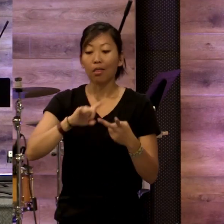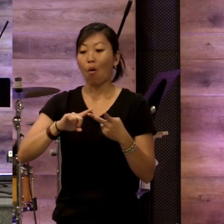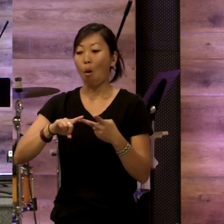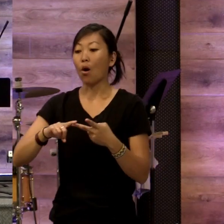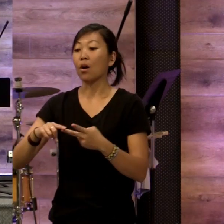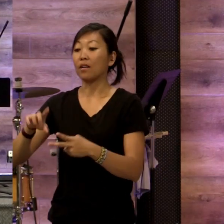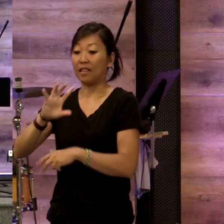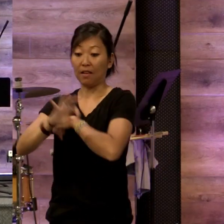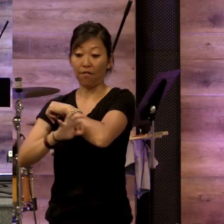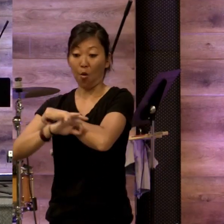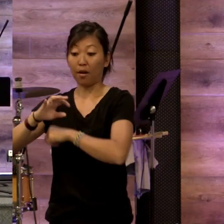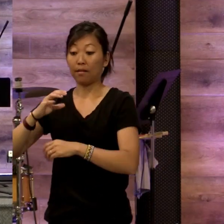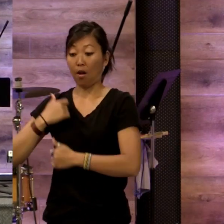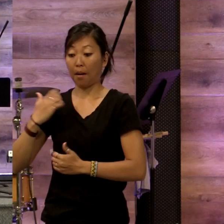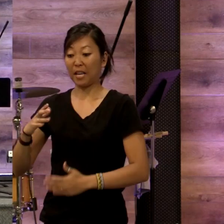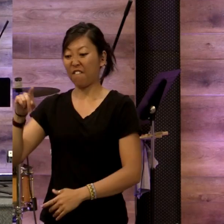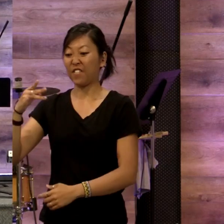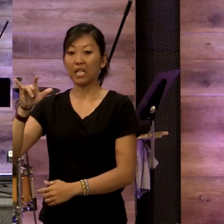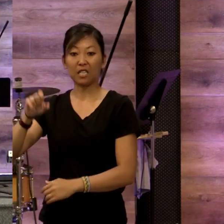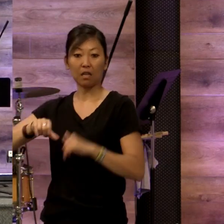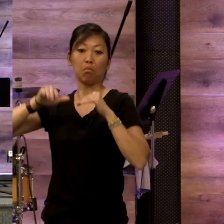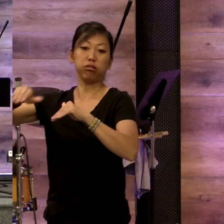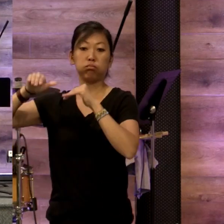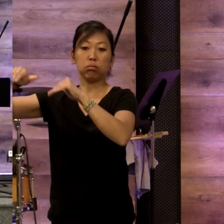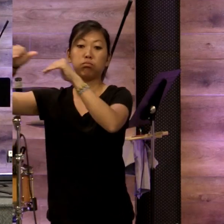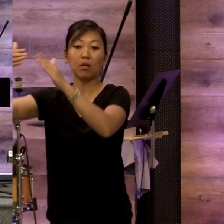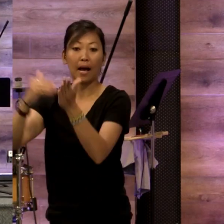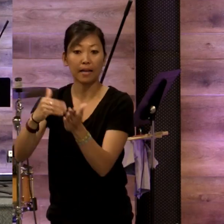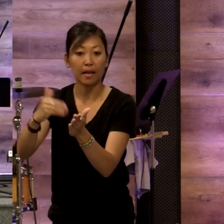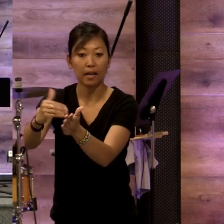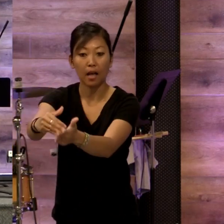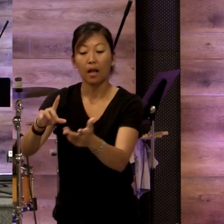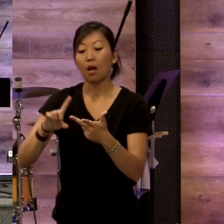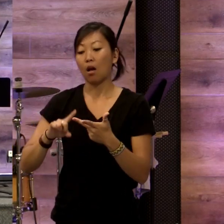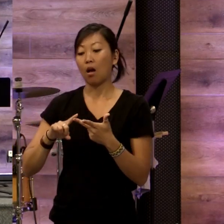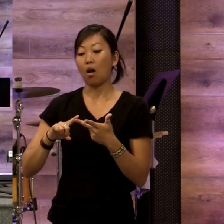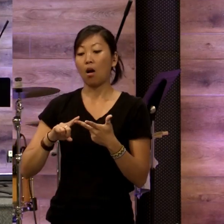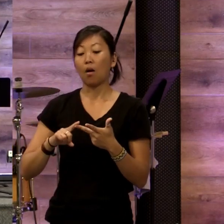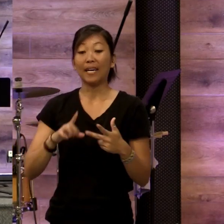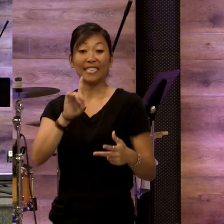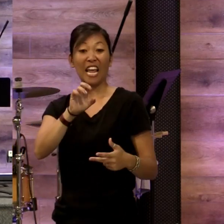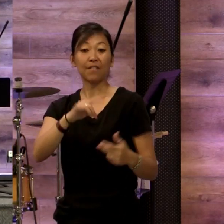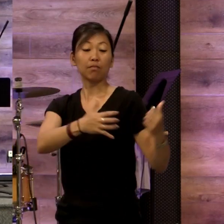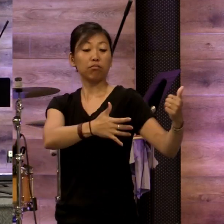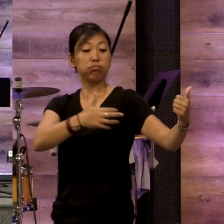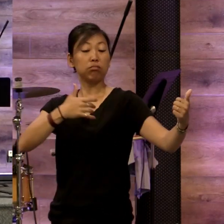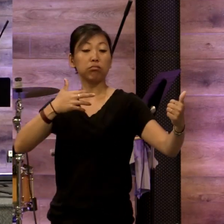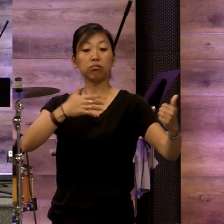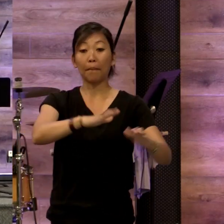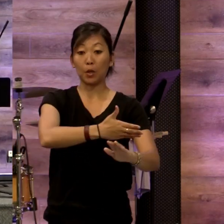over again, when he wrote music and played it before the king and soothed his mind, all of the things